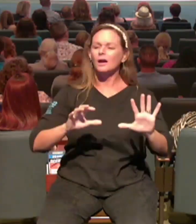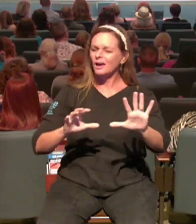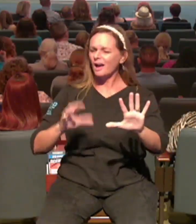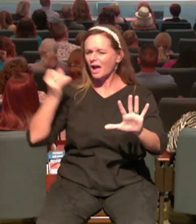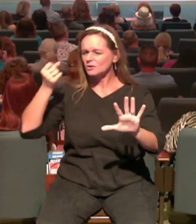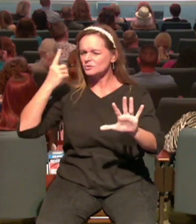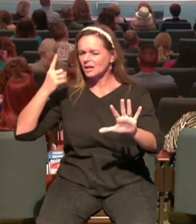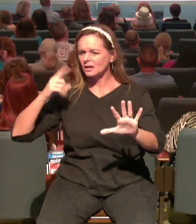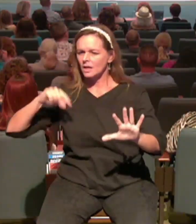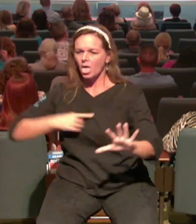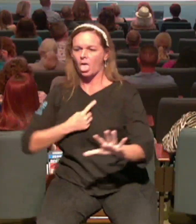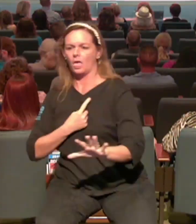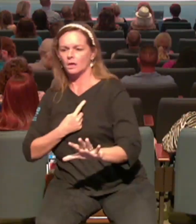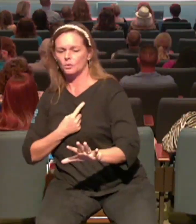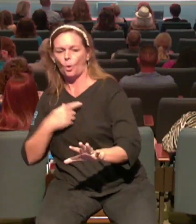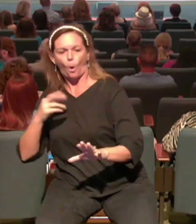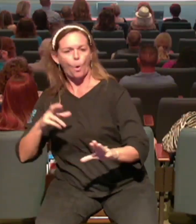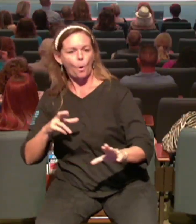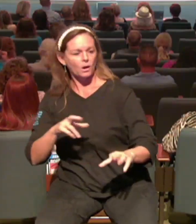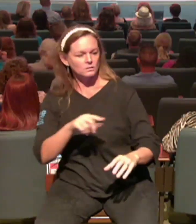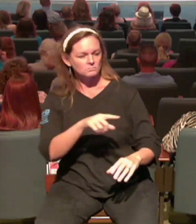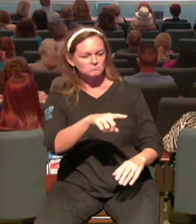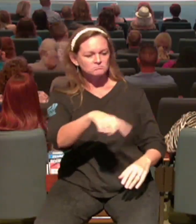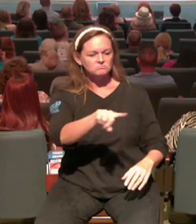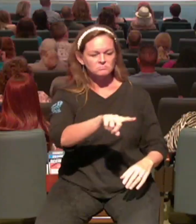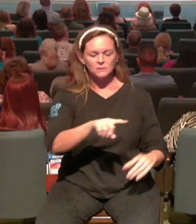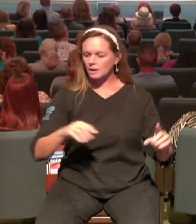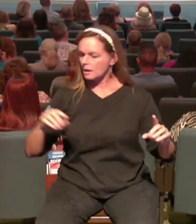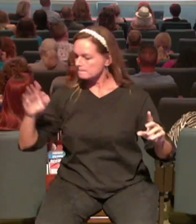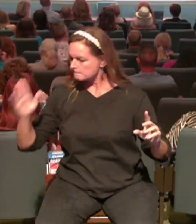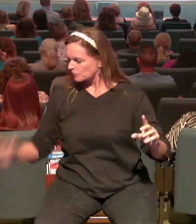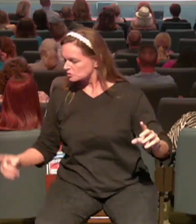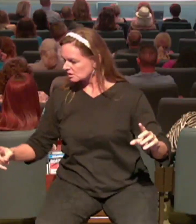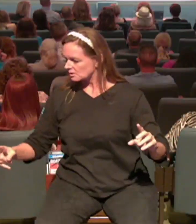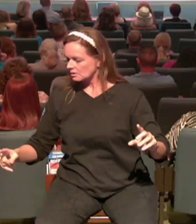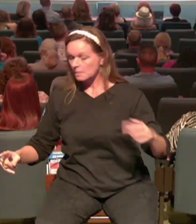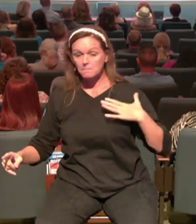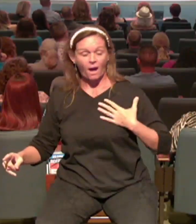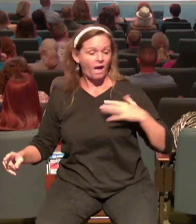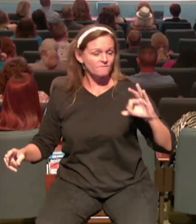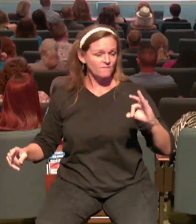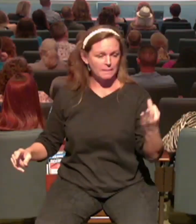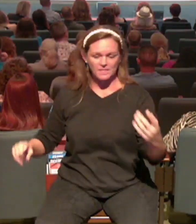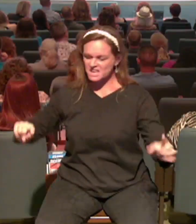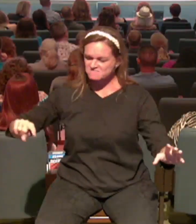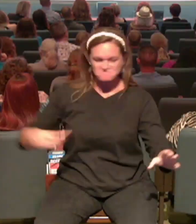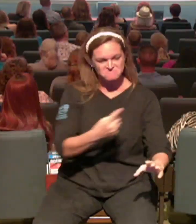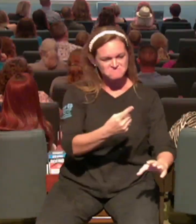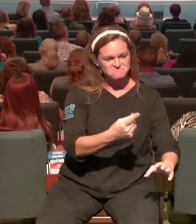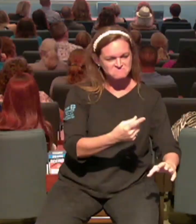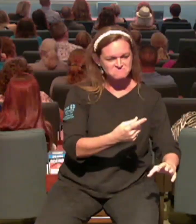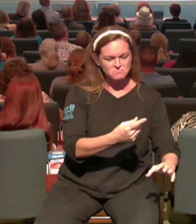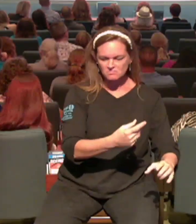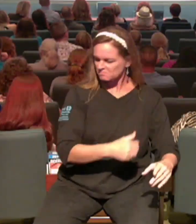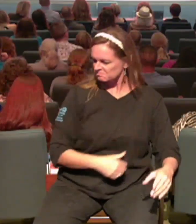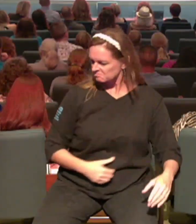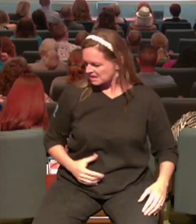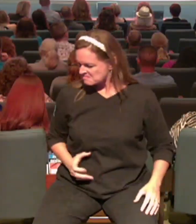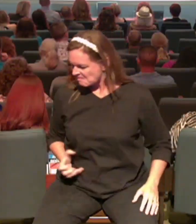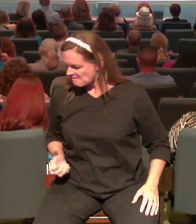family, and I didn't want to forgive them. I kind of wanted to hold on to my against them because of what they